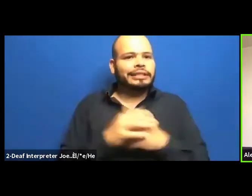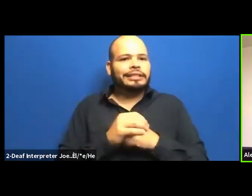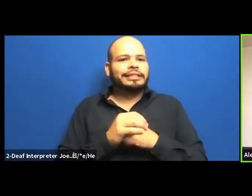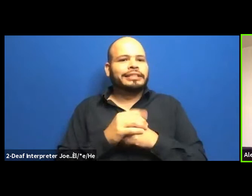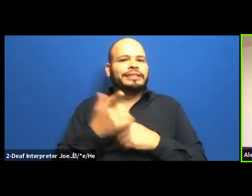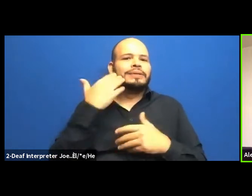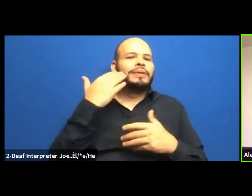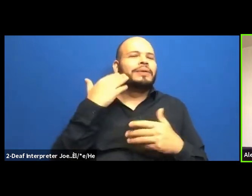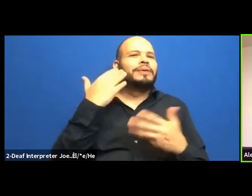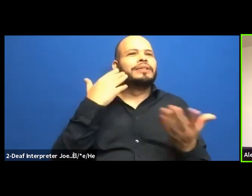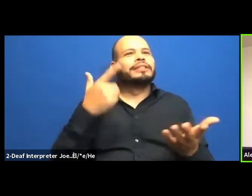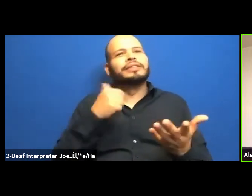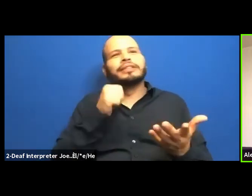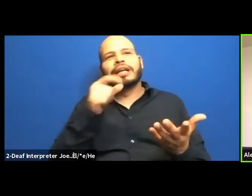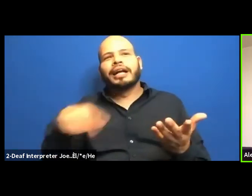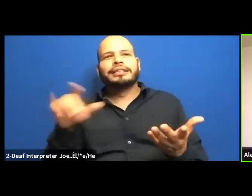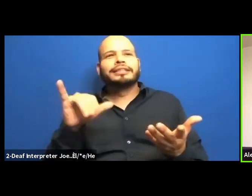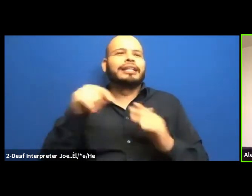struggle.